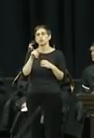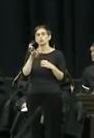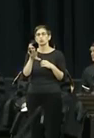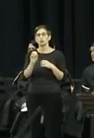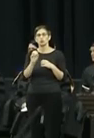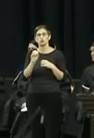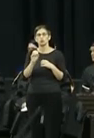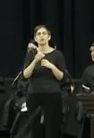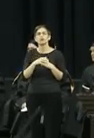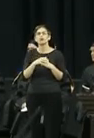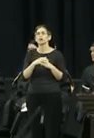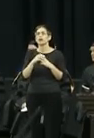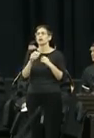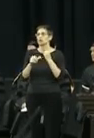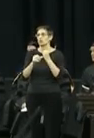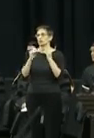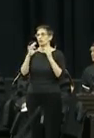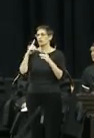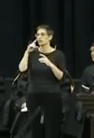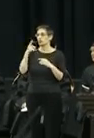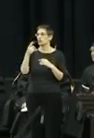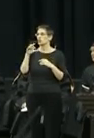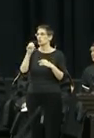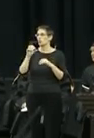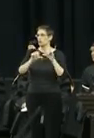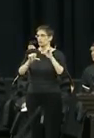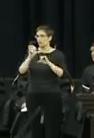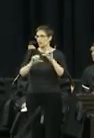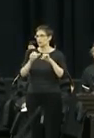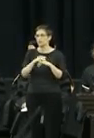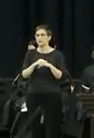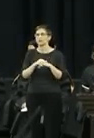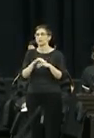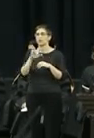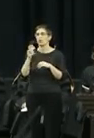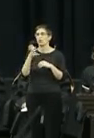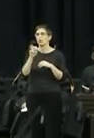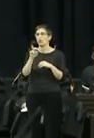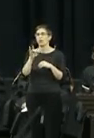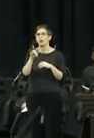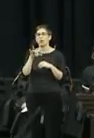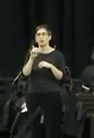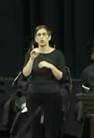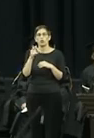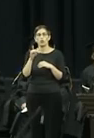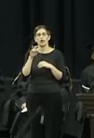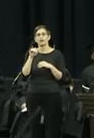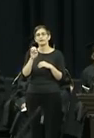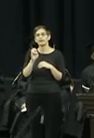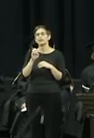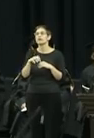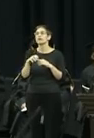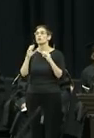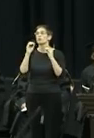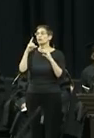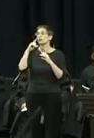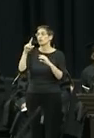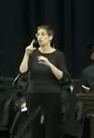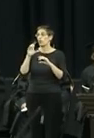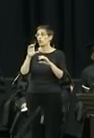Associate Professor of Geoscience. Juan Pablo Urcade, Associate Professor of Computer